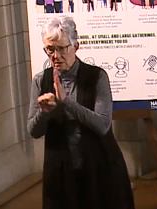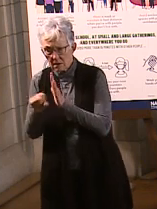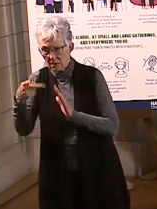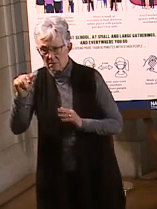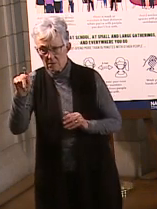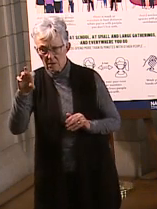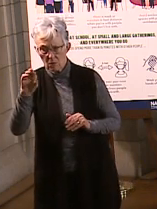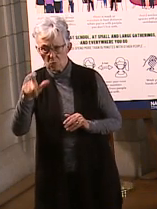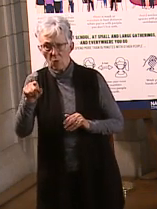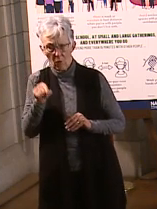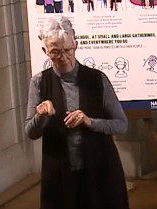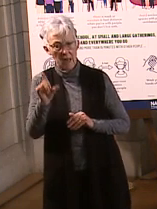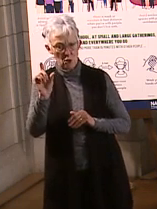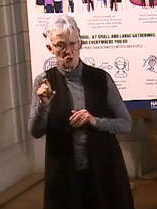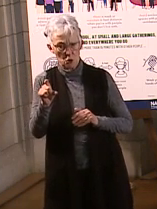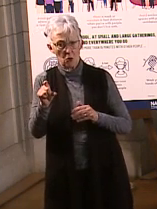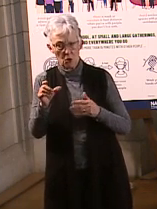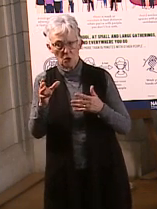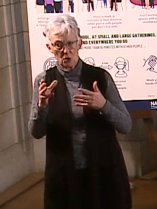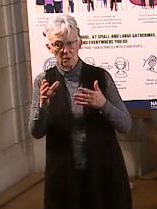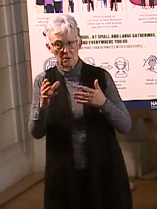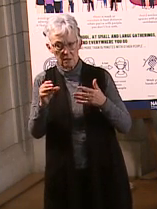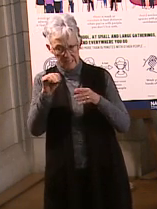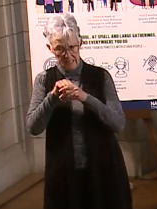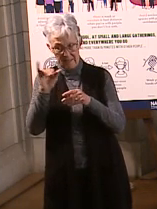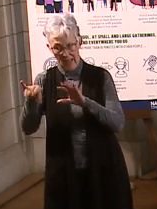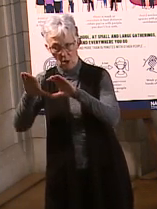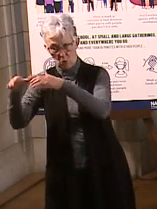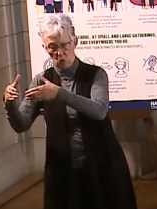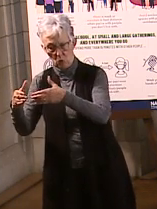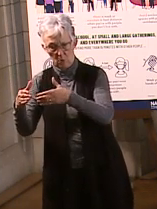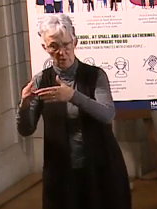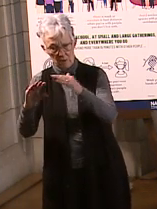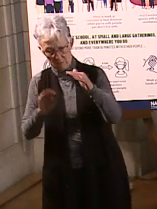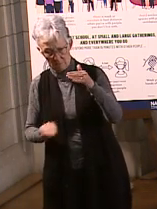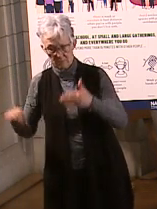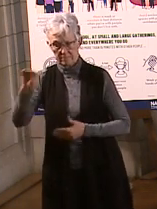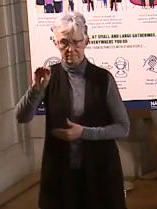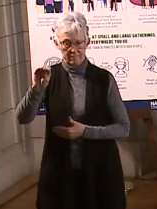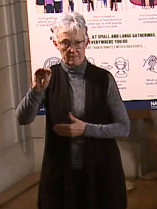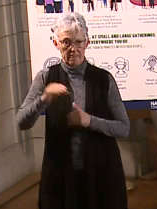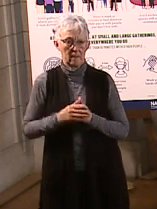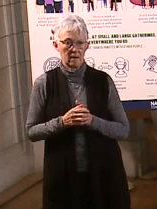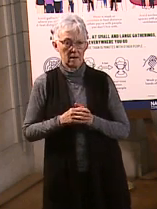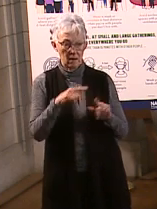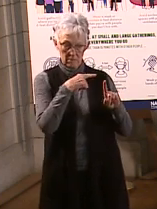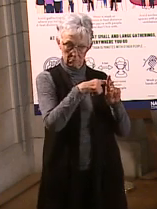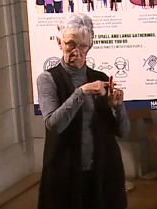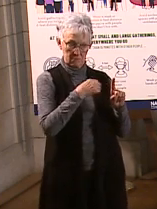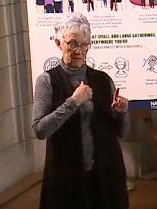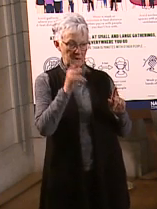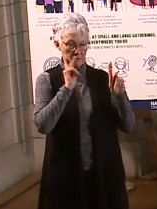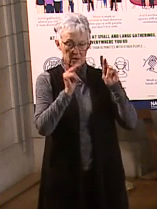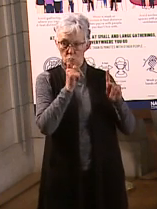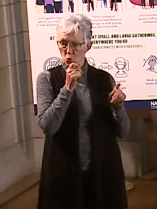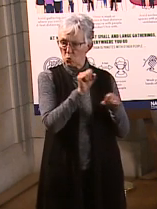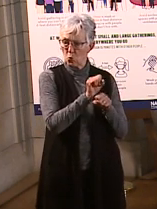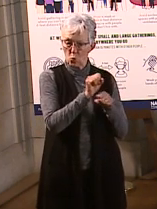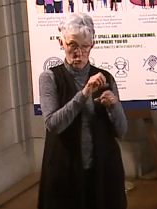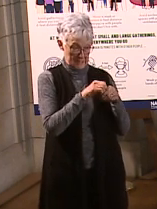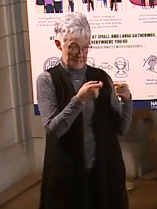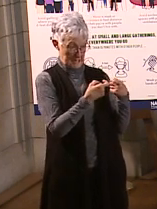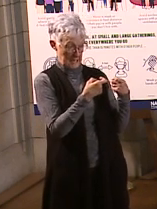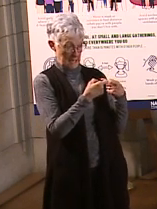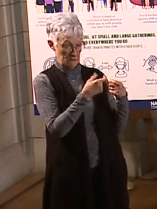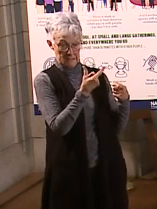being prioritized. Also, we have critical utility workers, those critical infrastructure workers that help us keep the power on, the